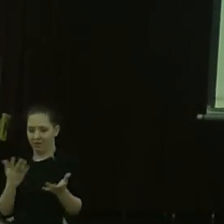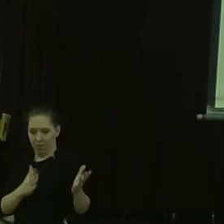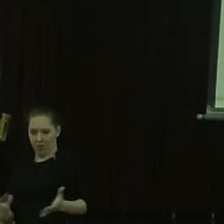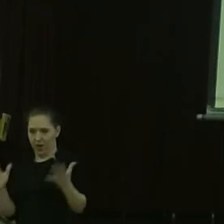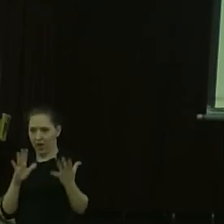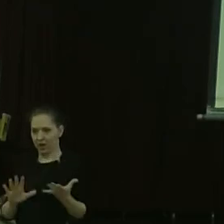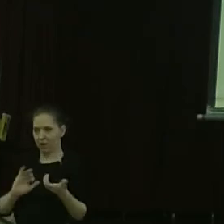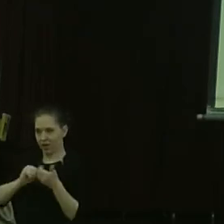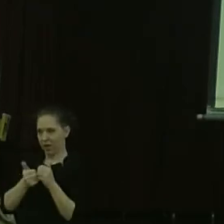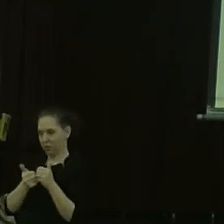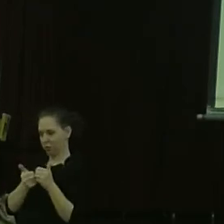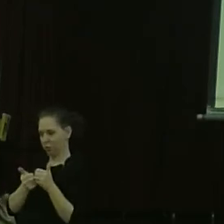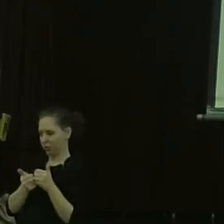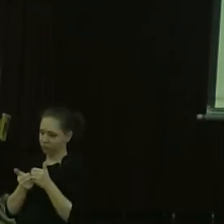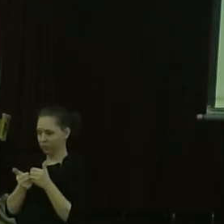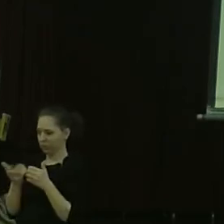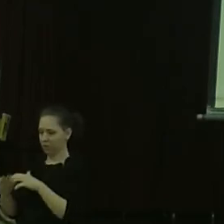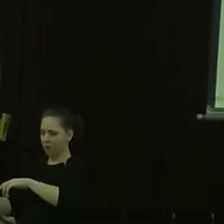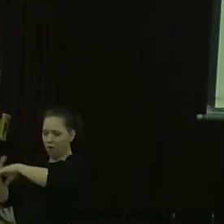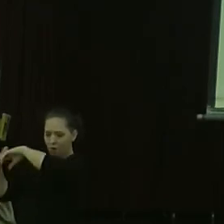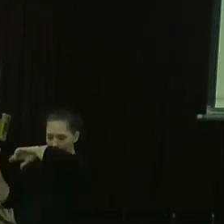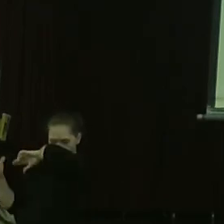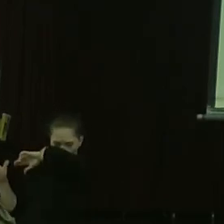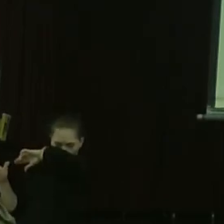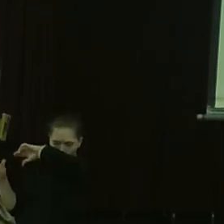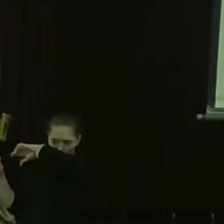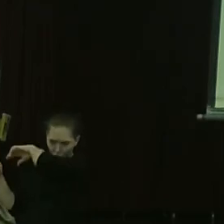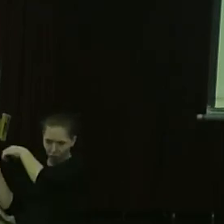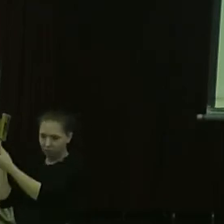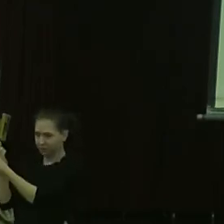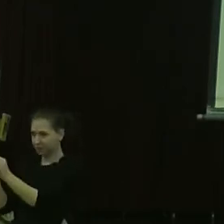that somewhat safer with right and left turns?